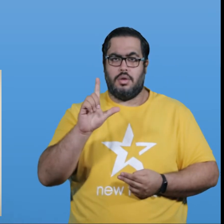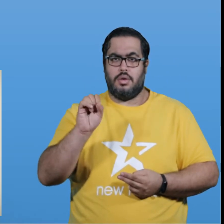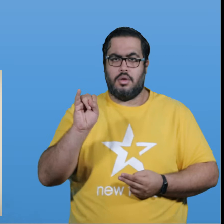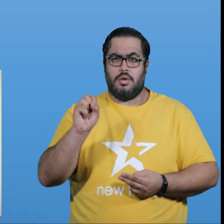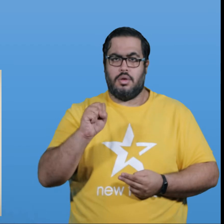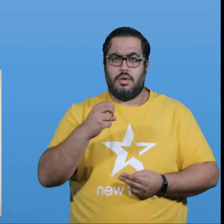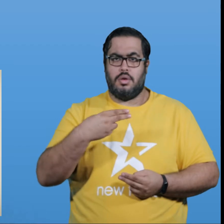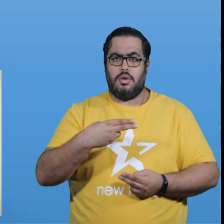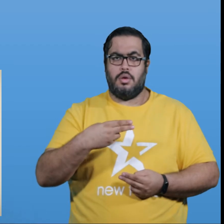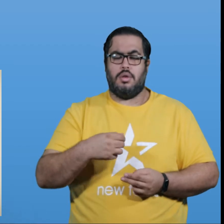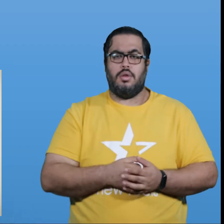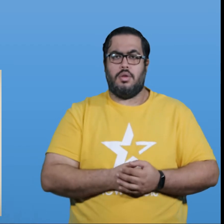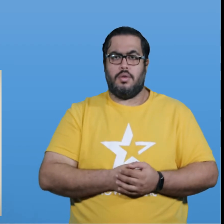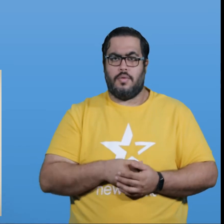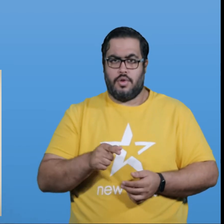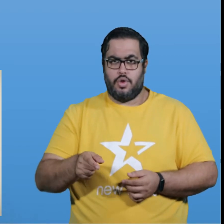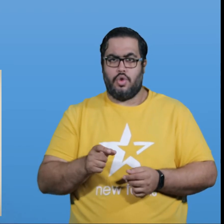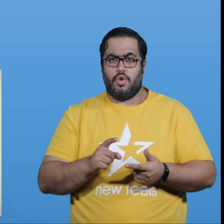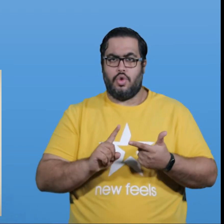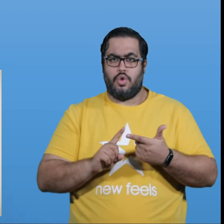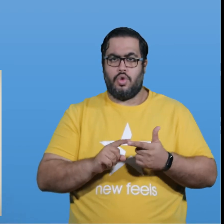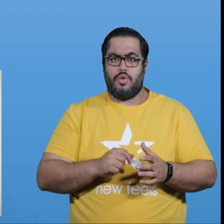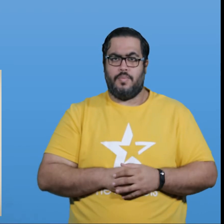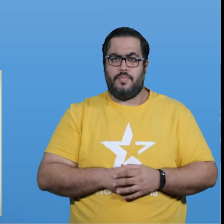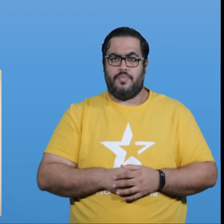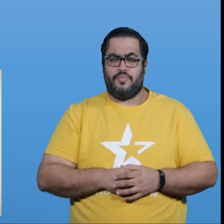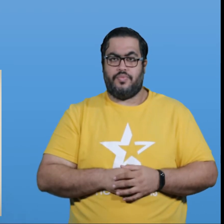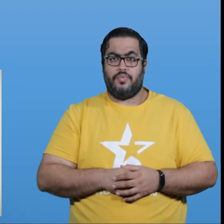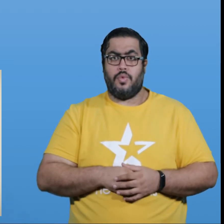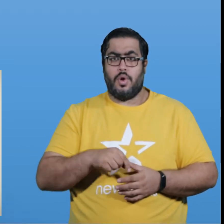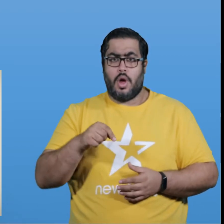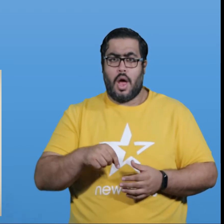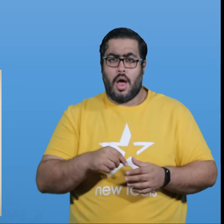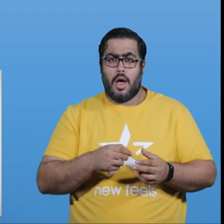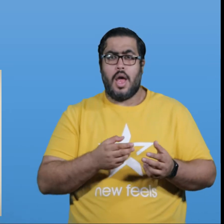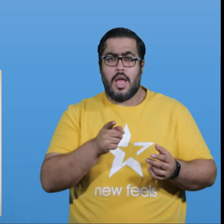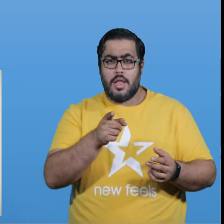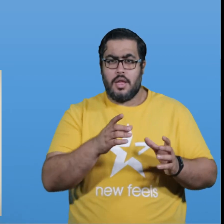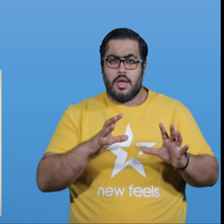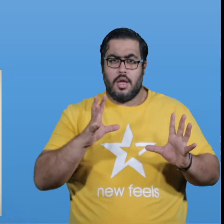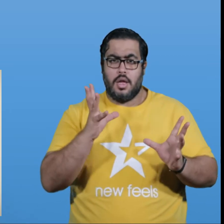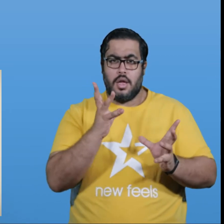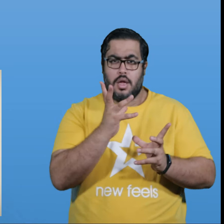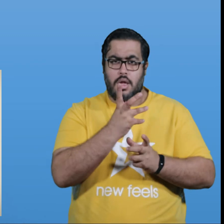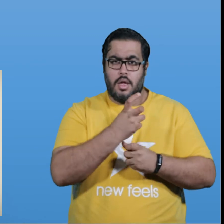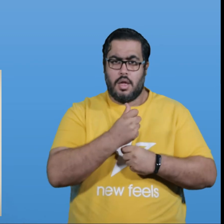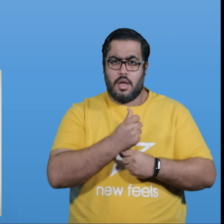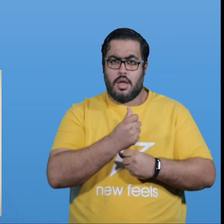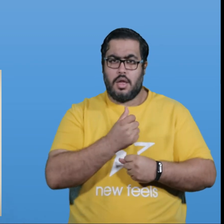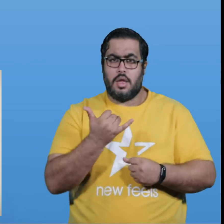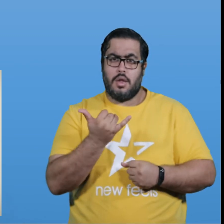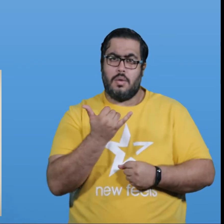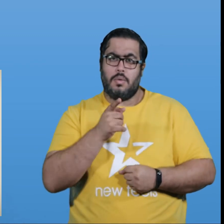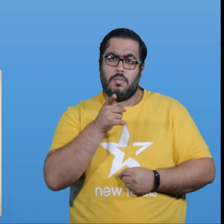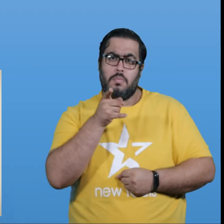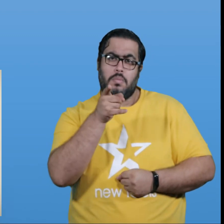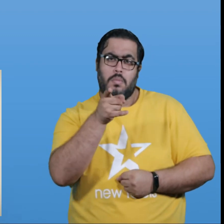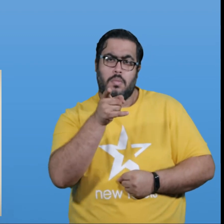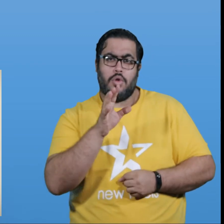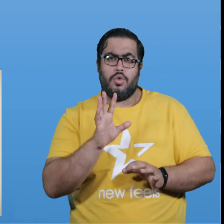own words. To remind you, we've learned about summarizing a text in the previous episode.